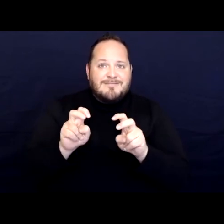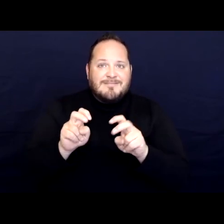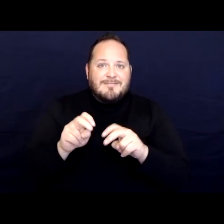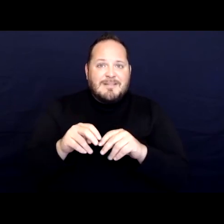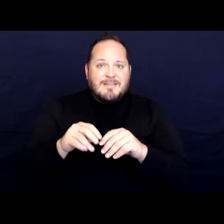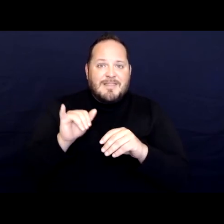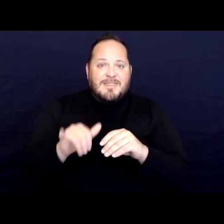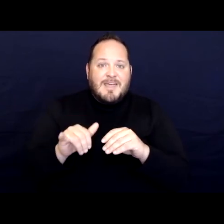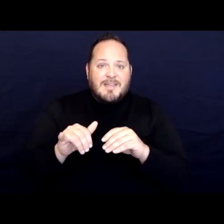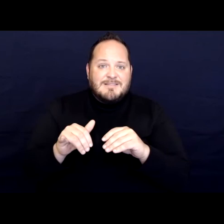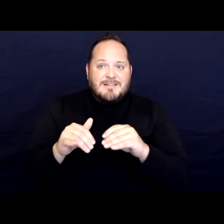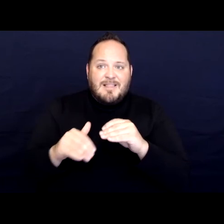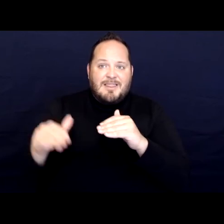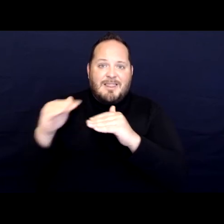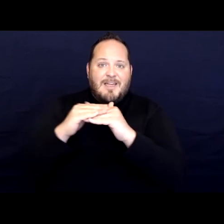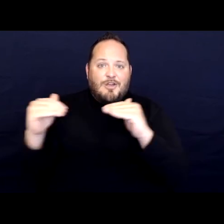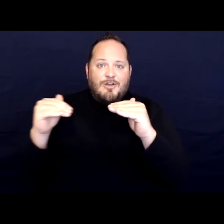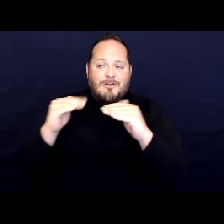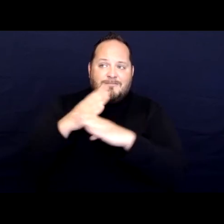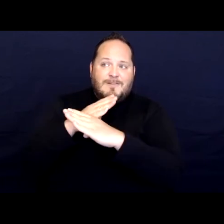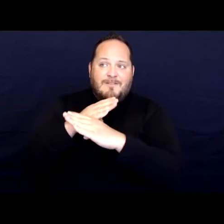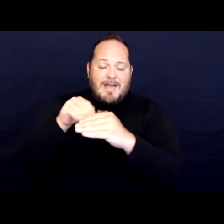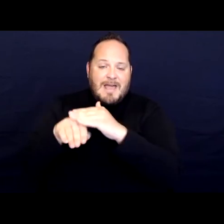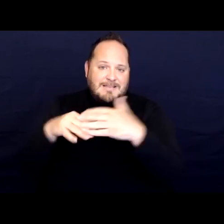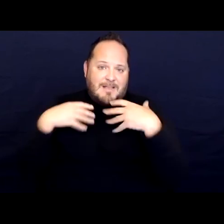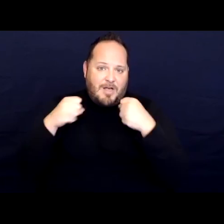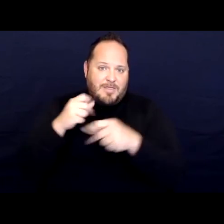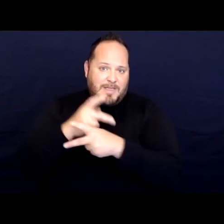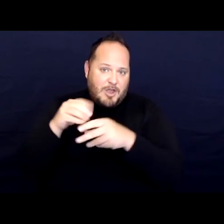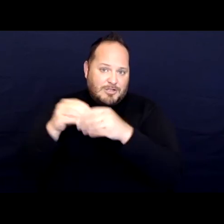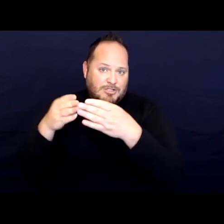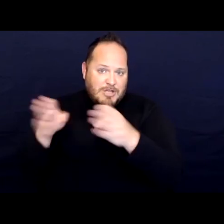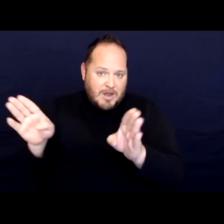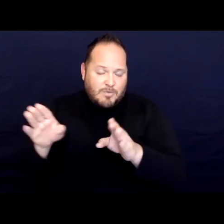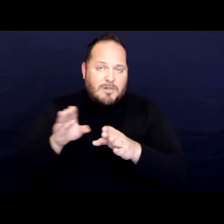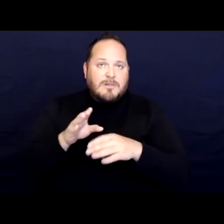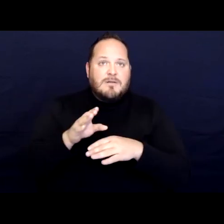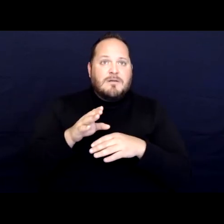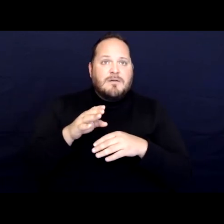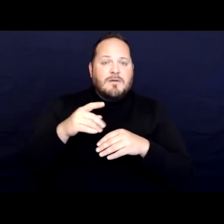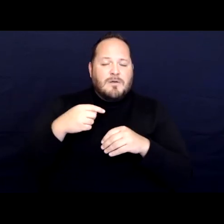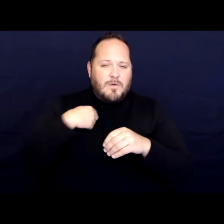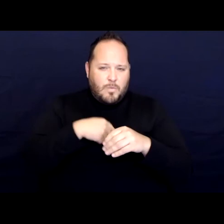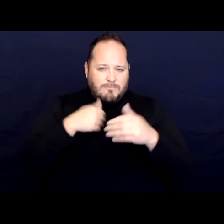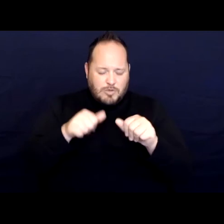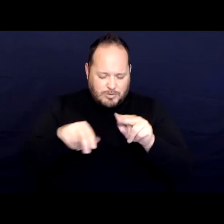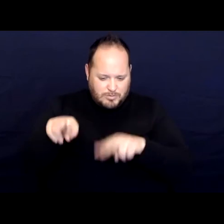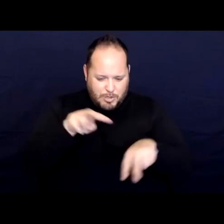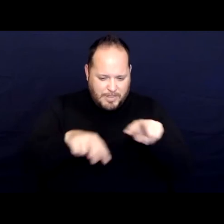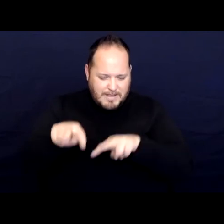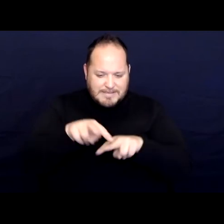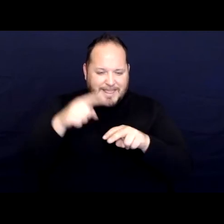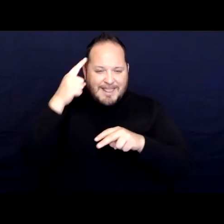general. And we've really looked at this as, you know, thinking in the long term again beyond COVID